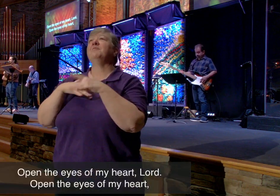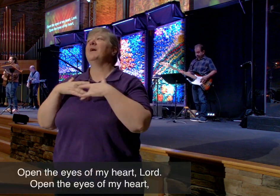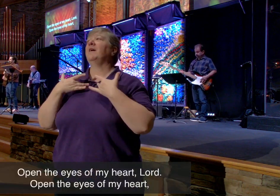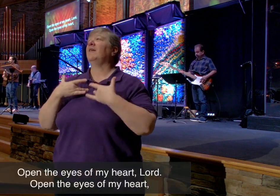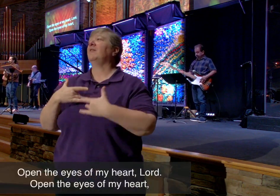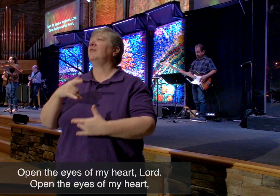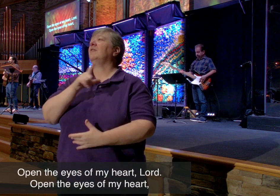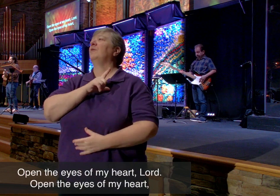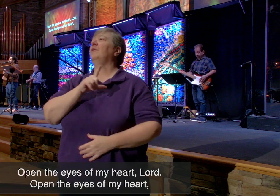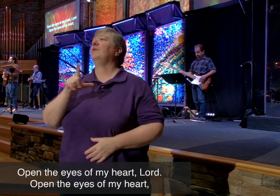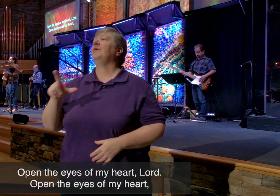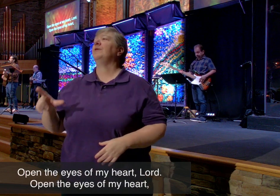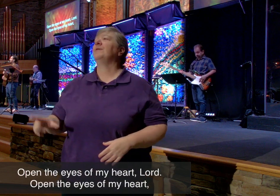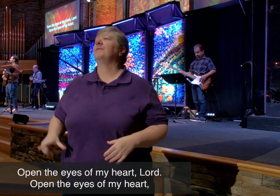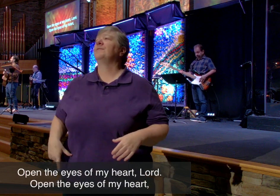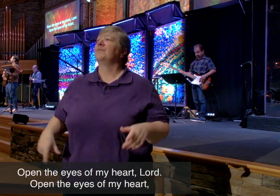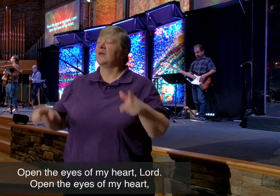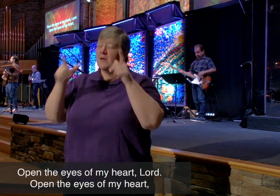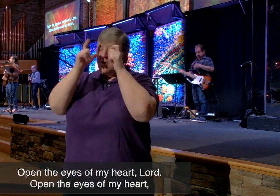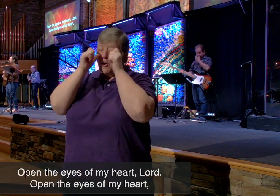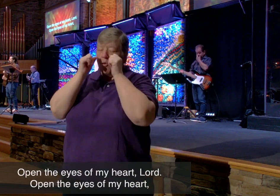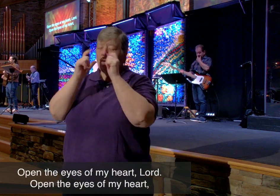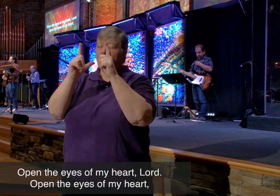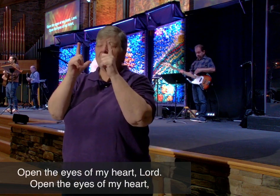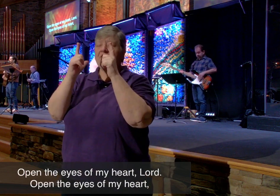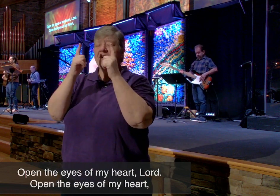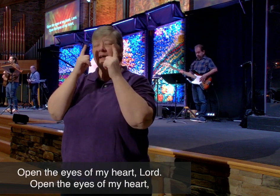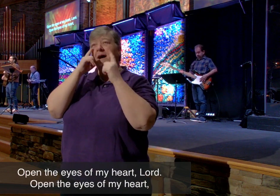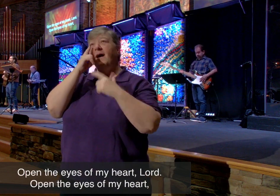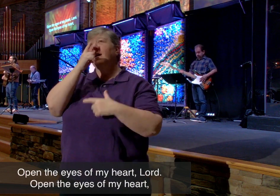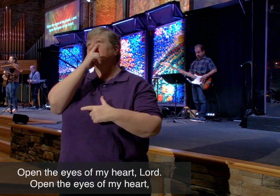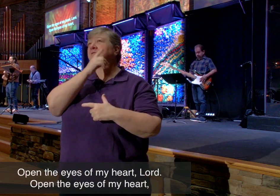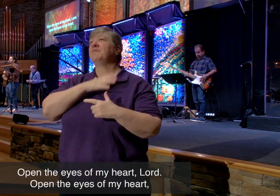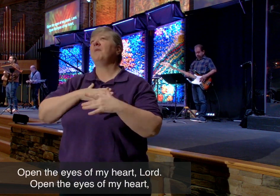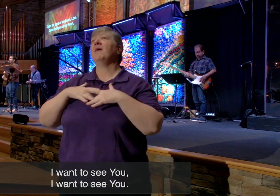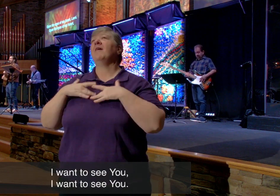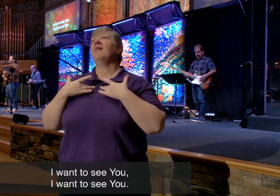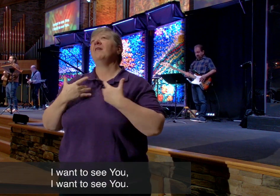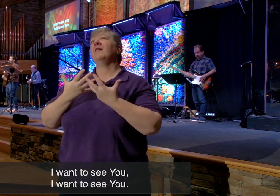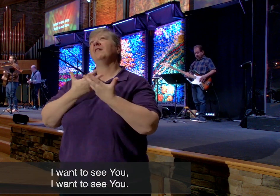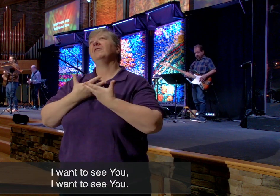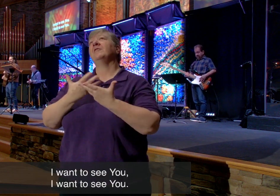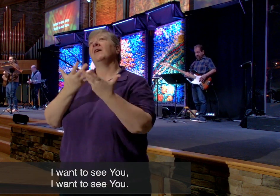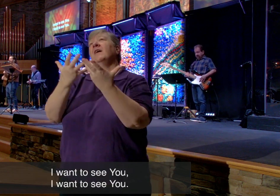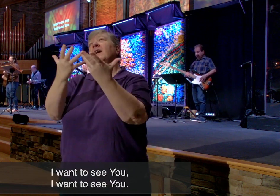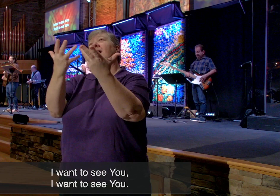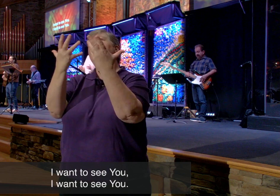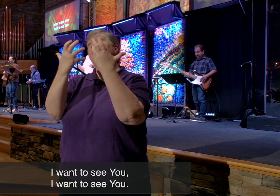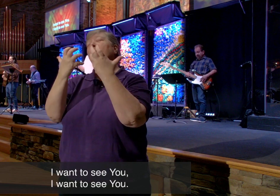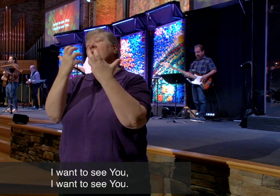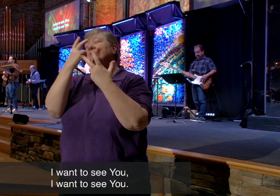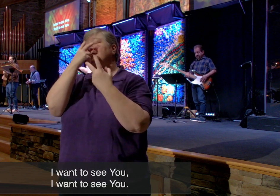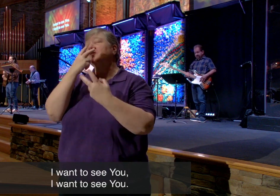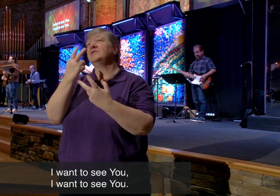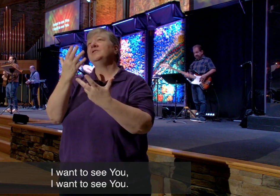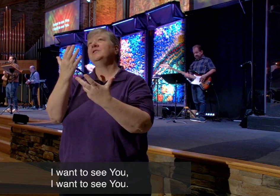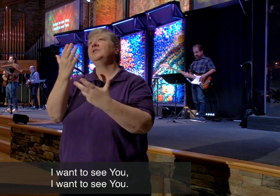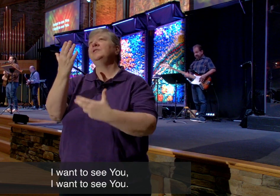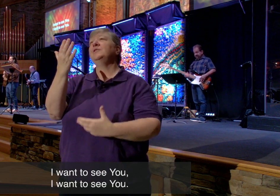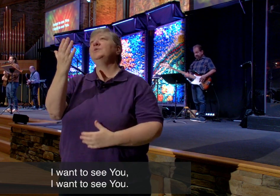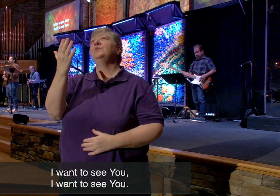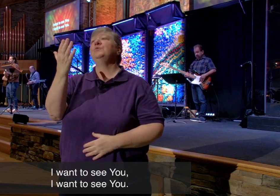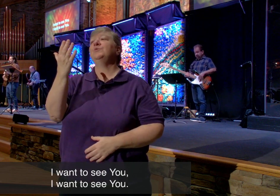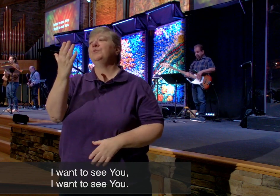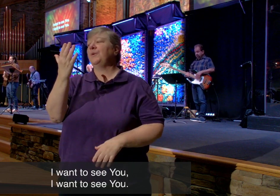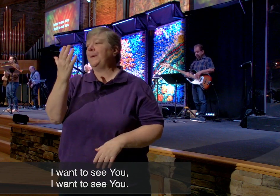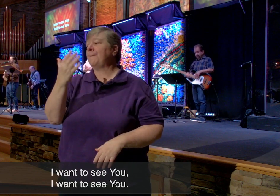Open the eyes of my heart, Lord. Open the eyes of my heart. I want